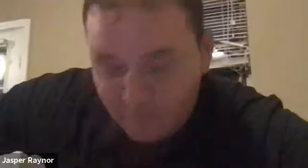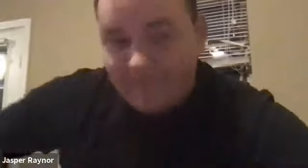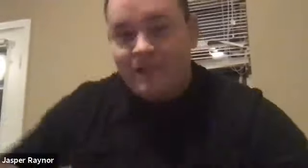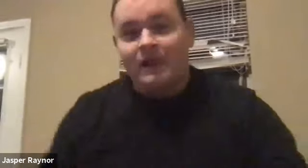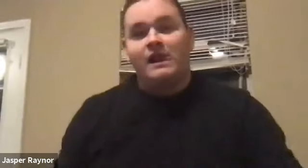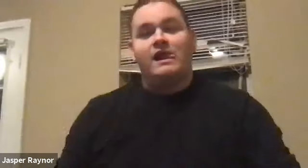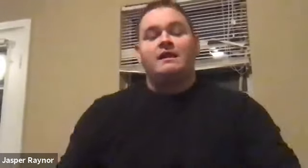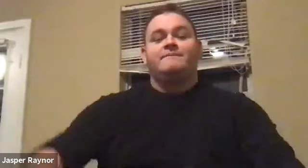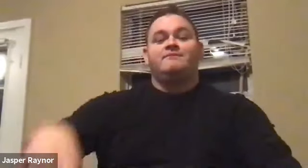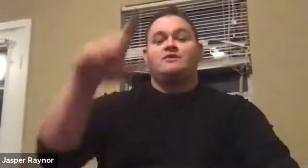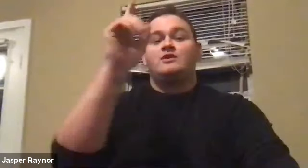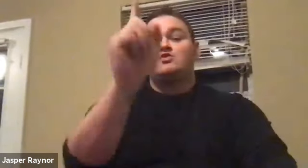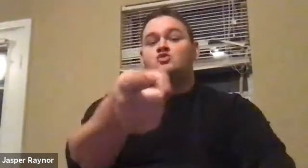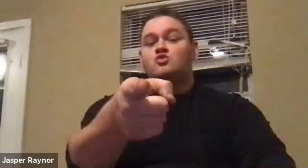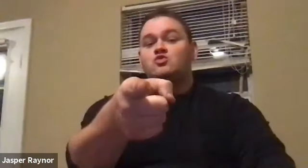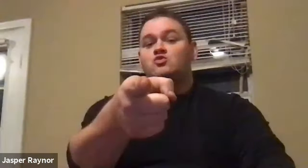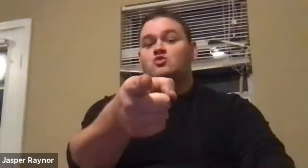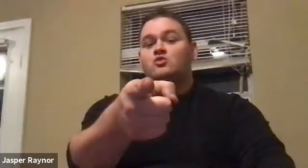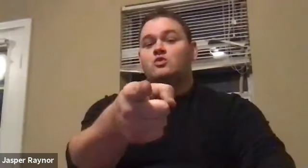Amy, you're up.